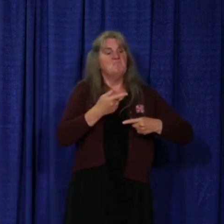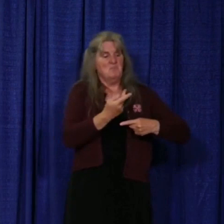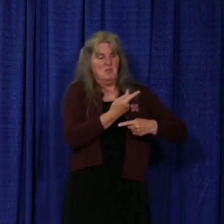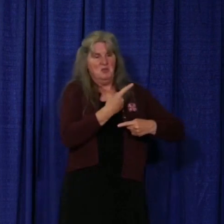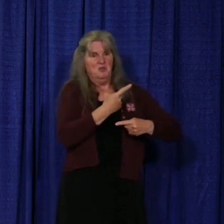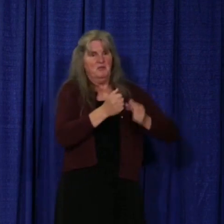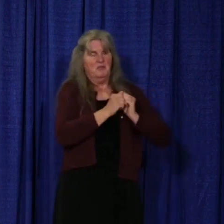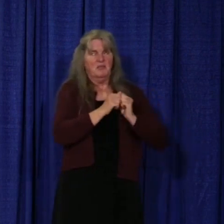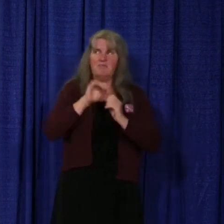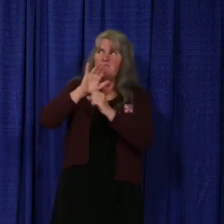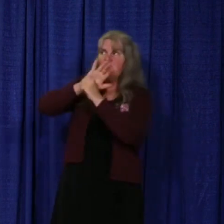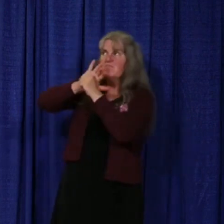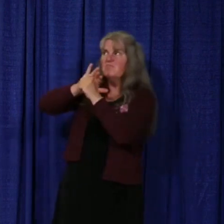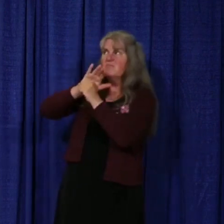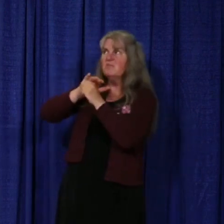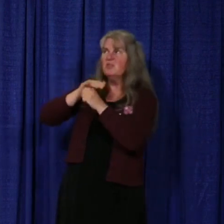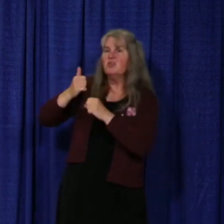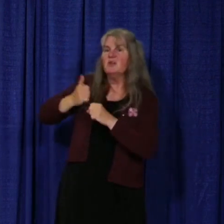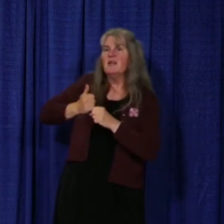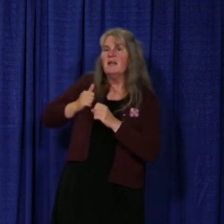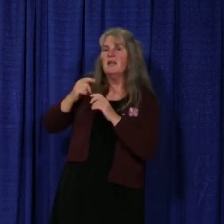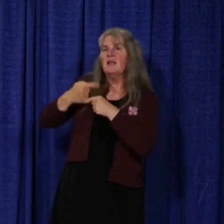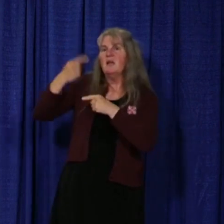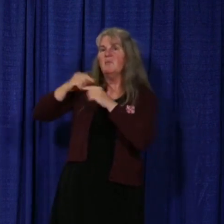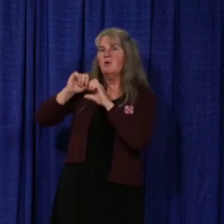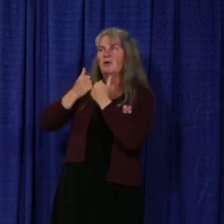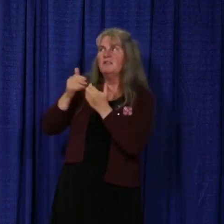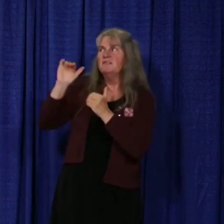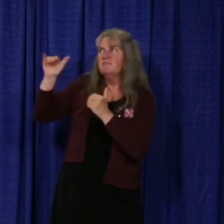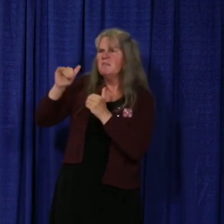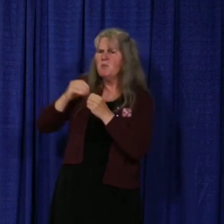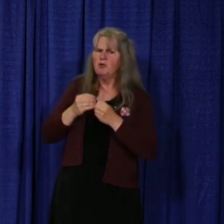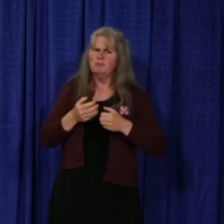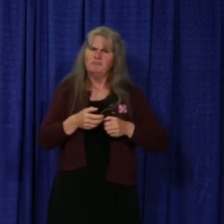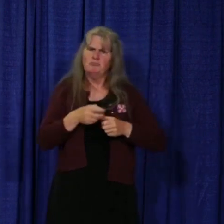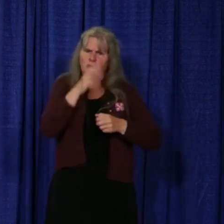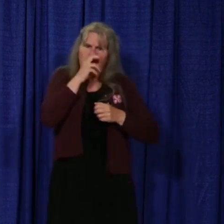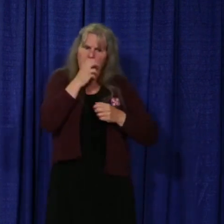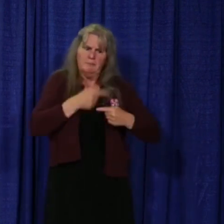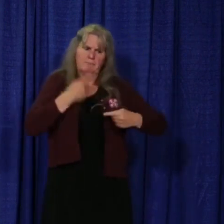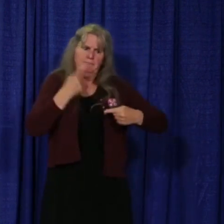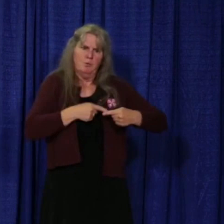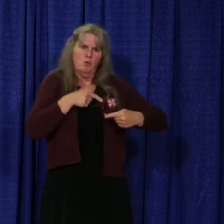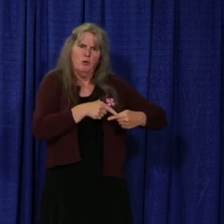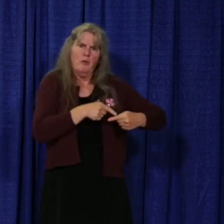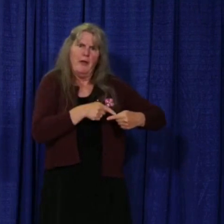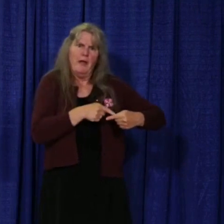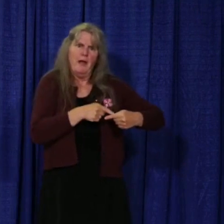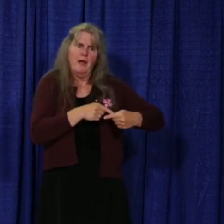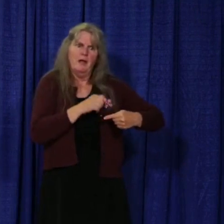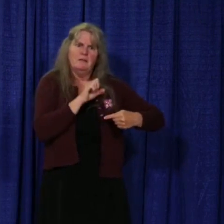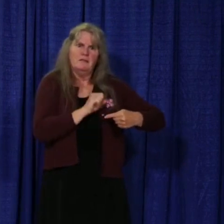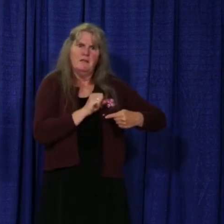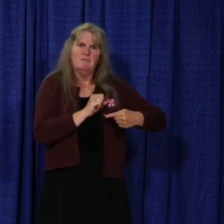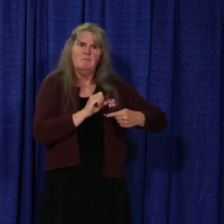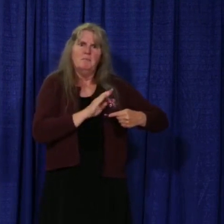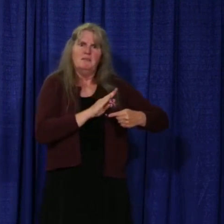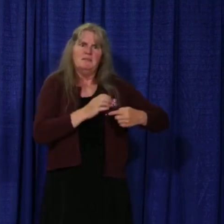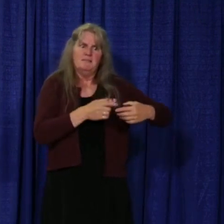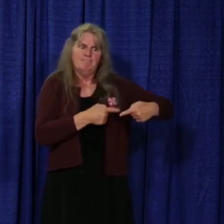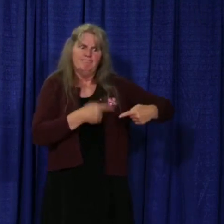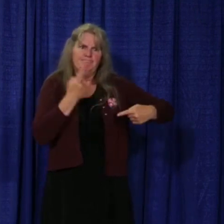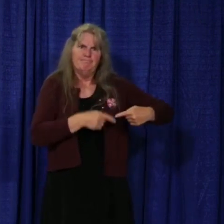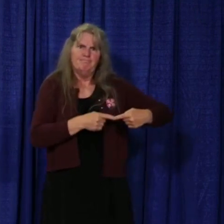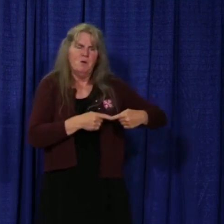his to call for stronger restrictions on the southern borders. People who have essential reasons to get